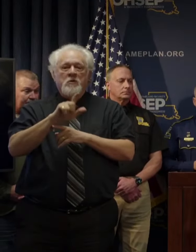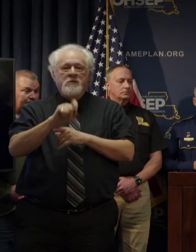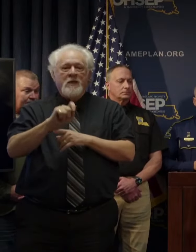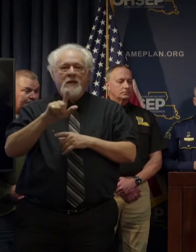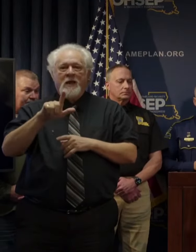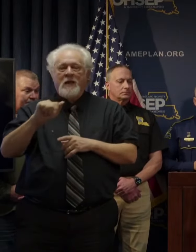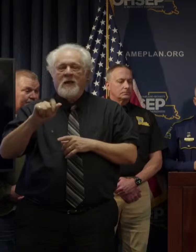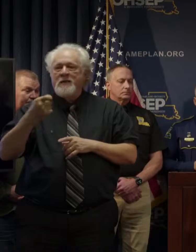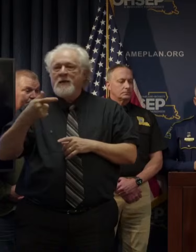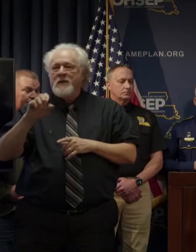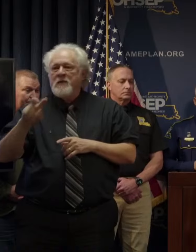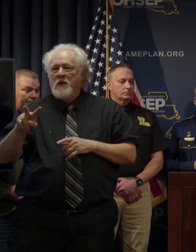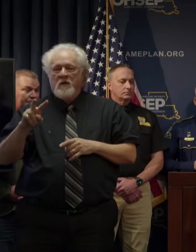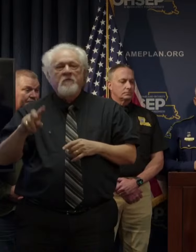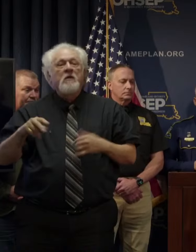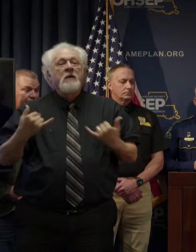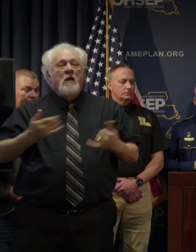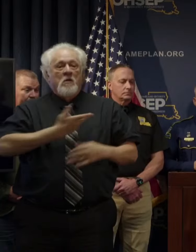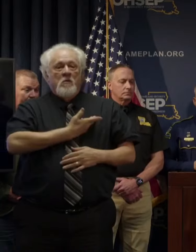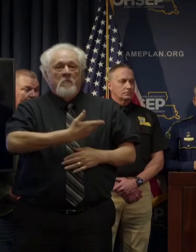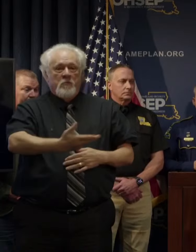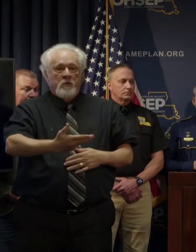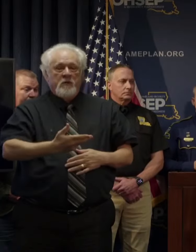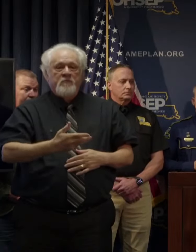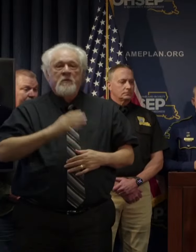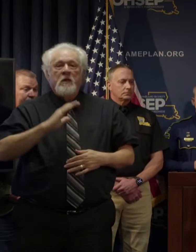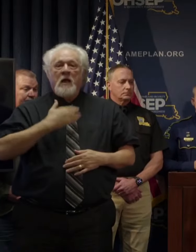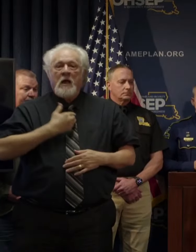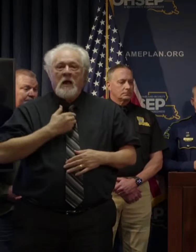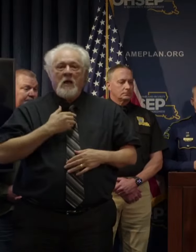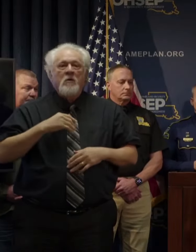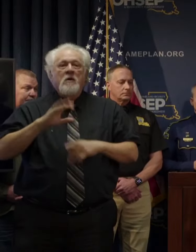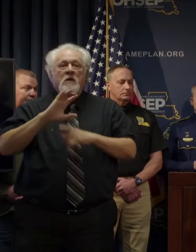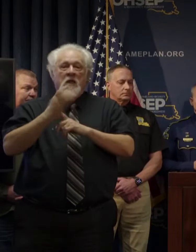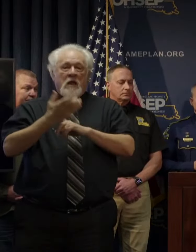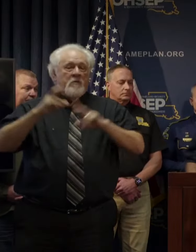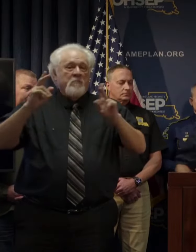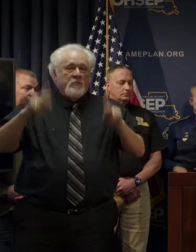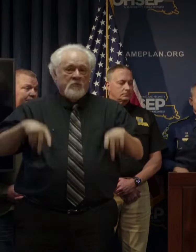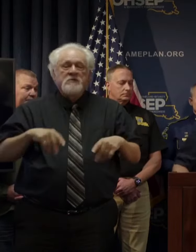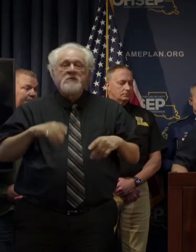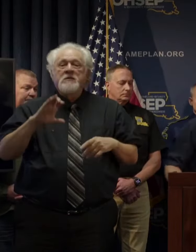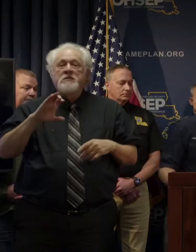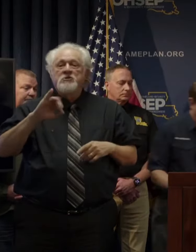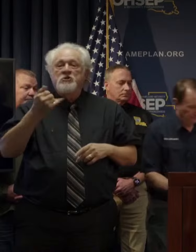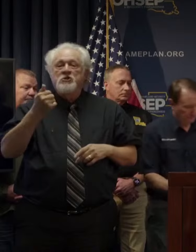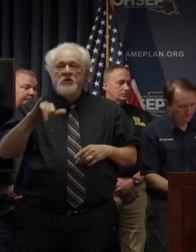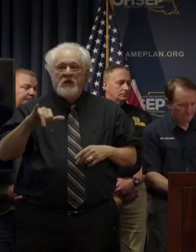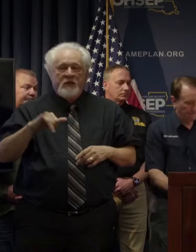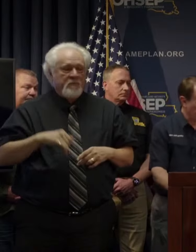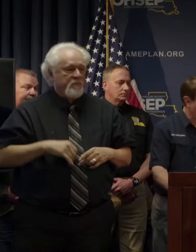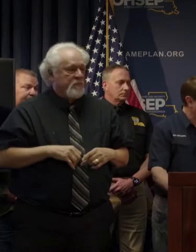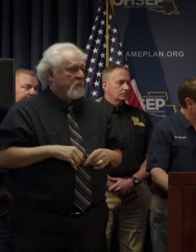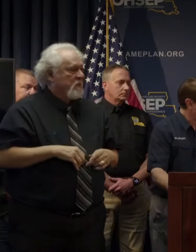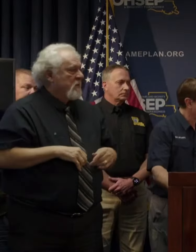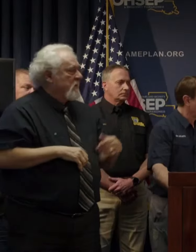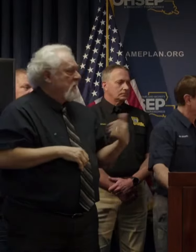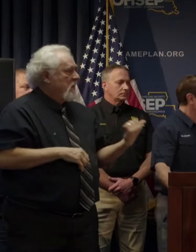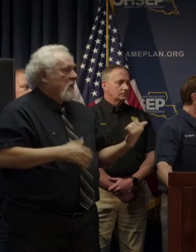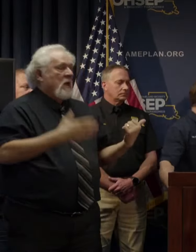virtual.la.gov for more information. At this time, I'd like to bring our climatologist, Jay Grimes, up. Jay? Thank you, Governor.